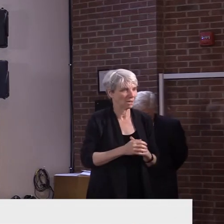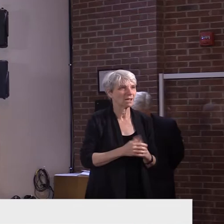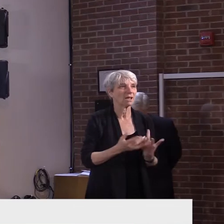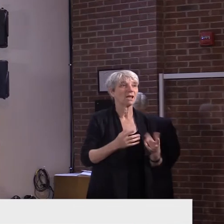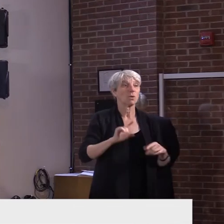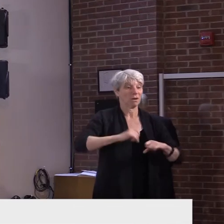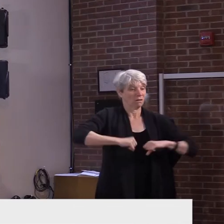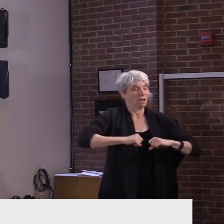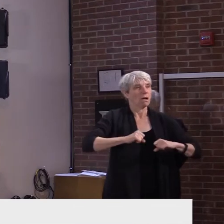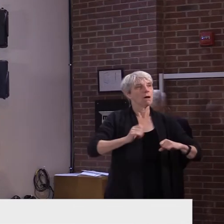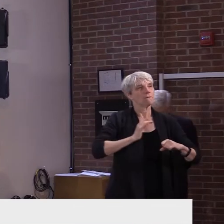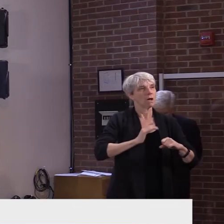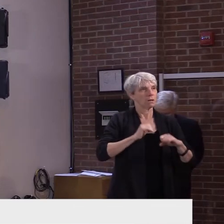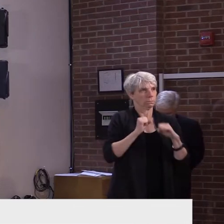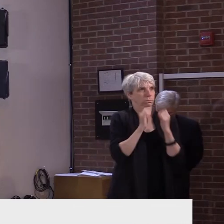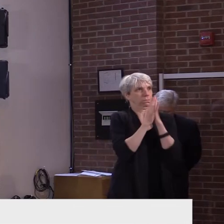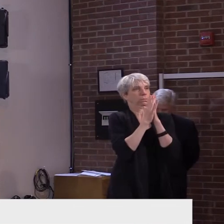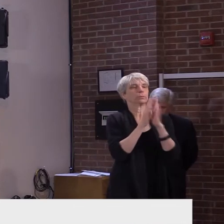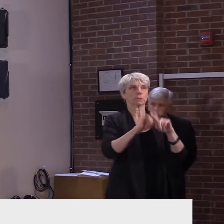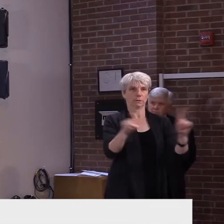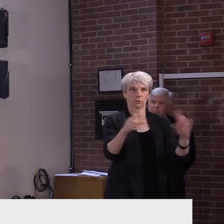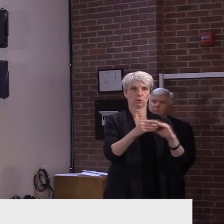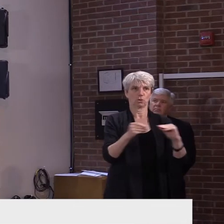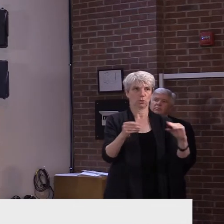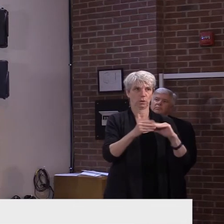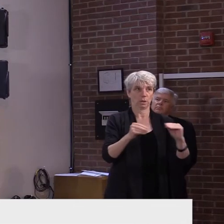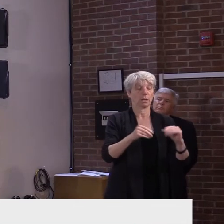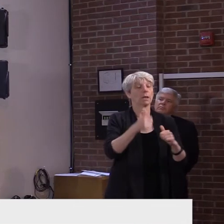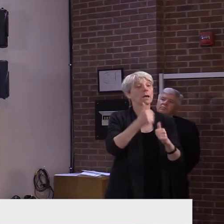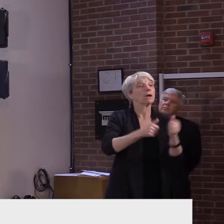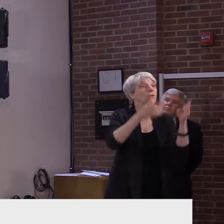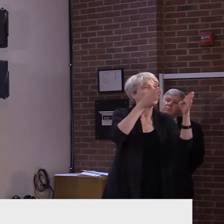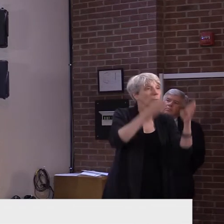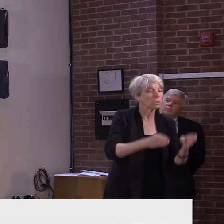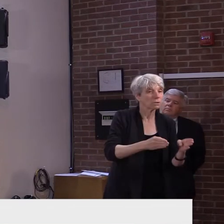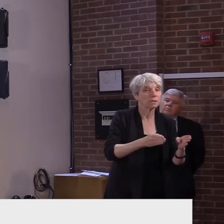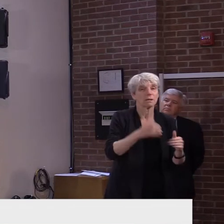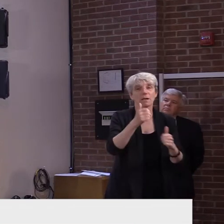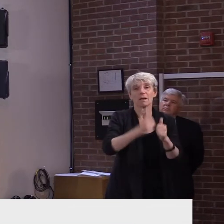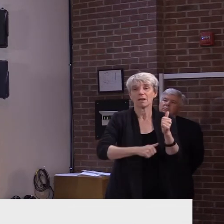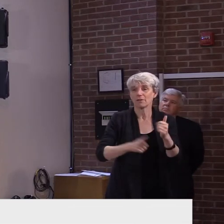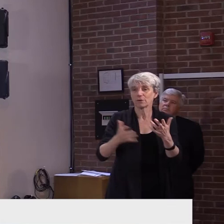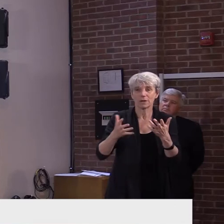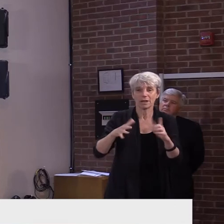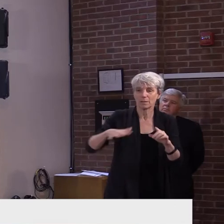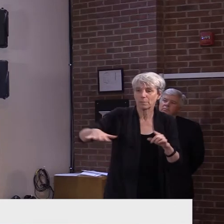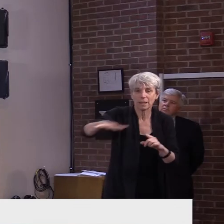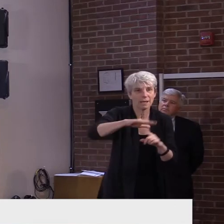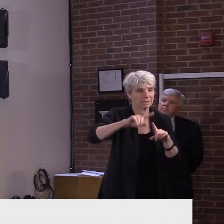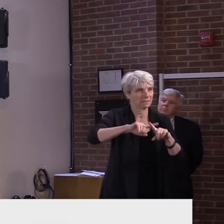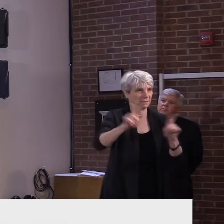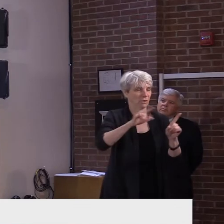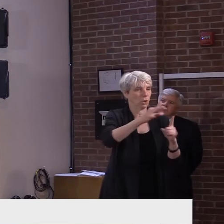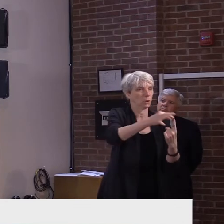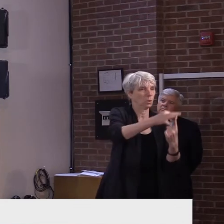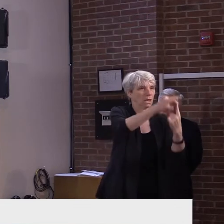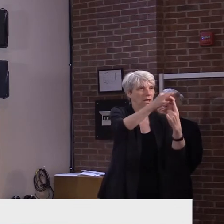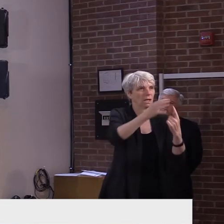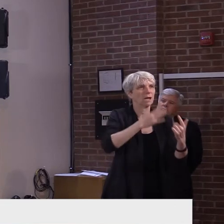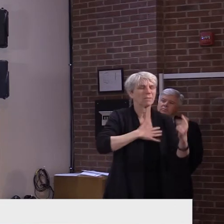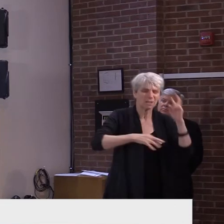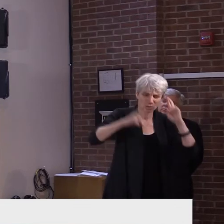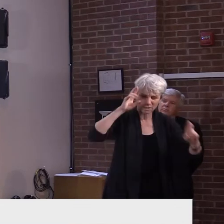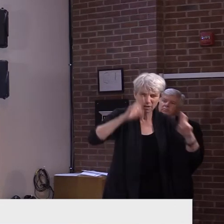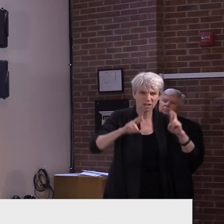every situation is unique. And as I always say, respect other people's decisions and don't be judgmental.